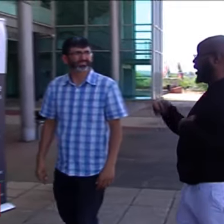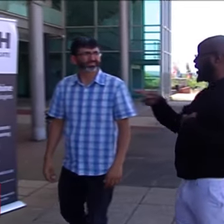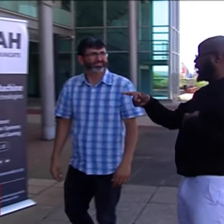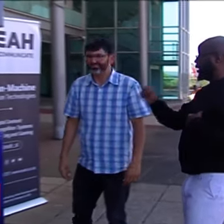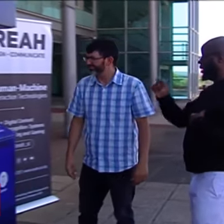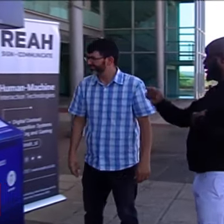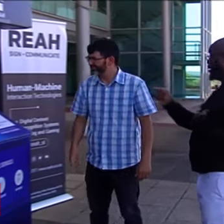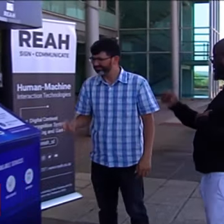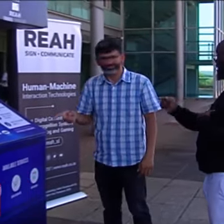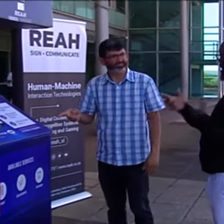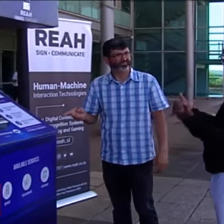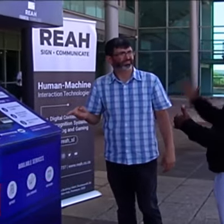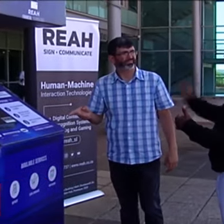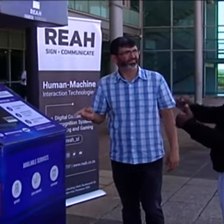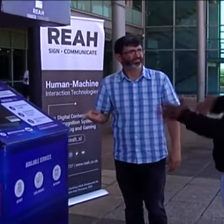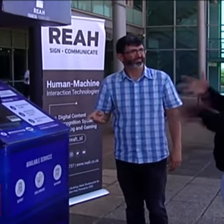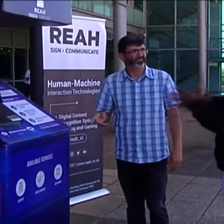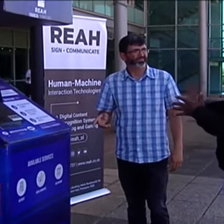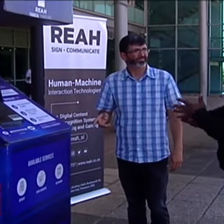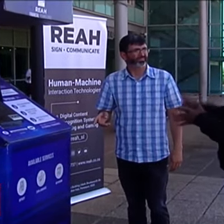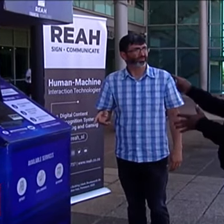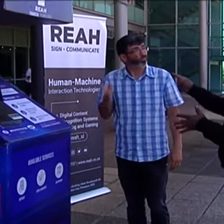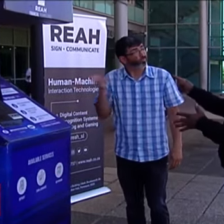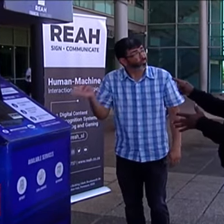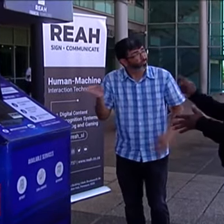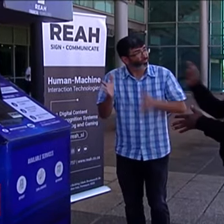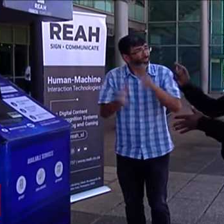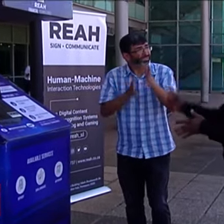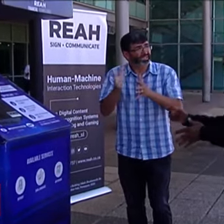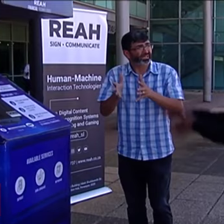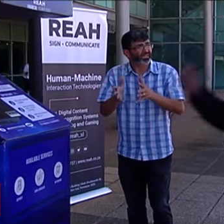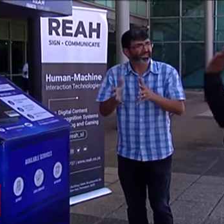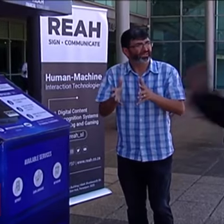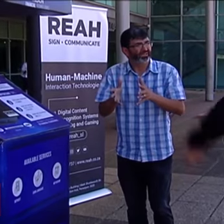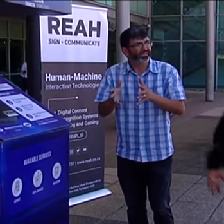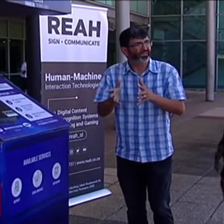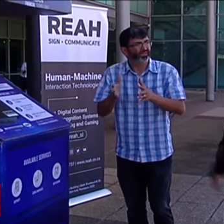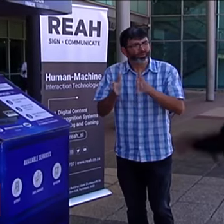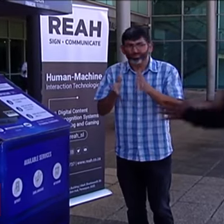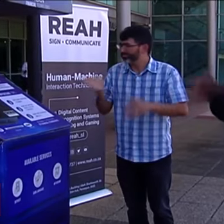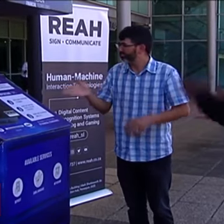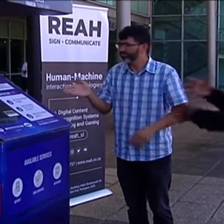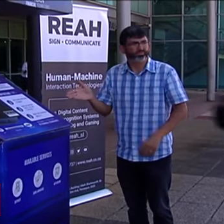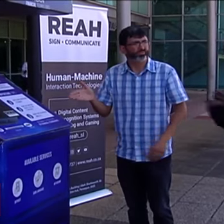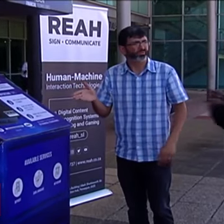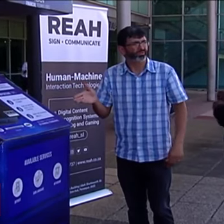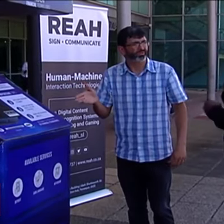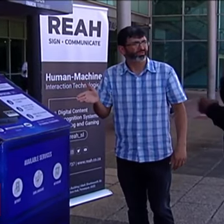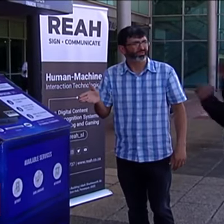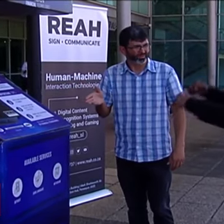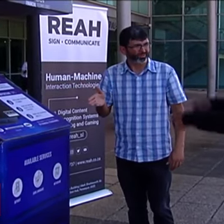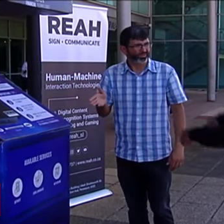Now they are missing the sign language as a language that any user or client can choose